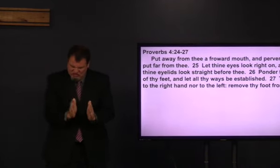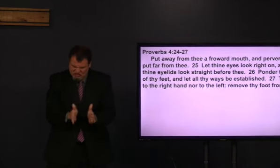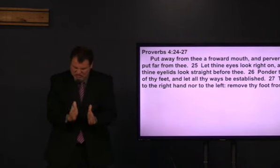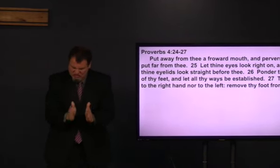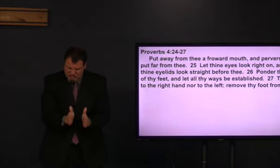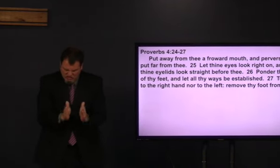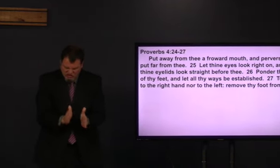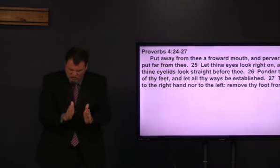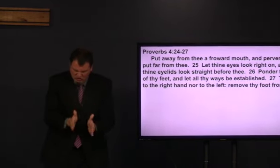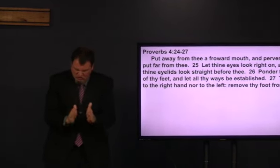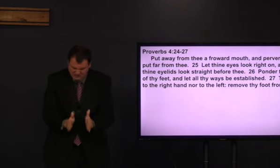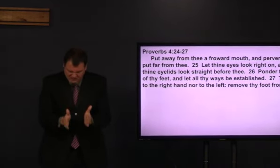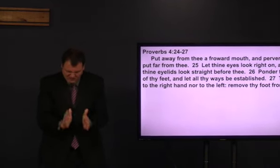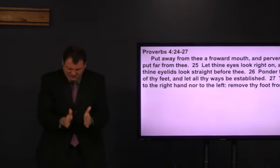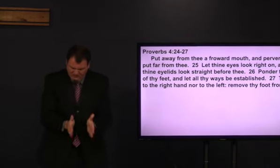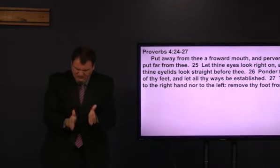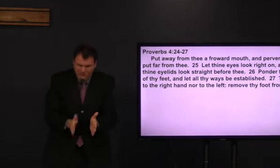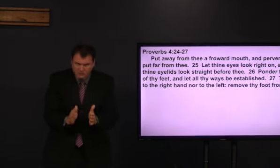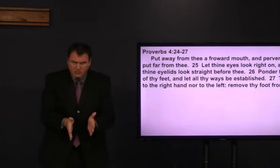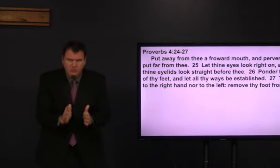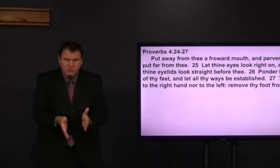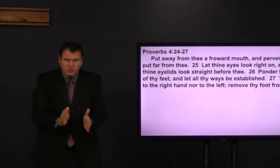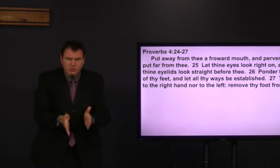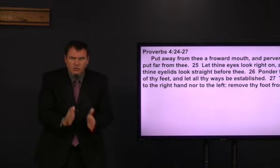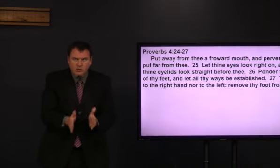So you know you're on the right path.